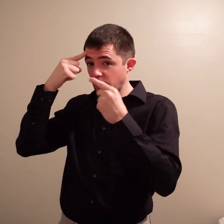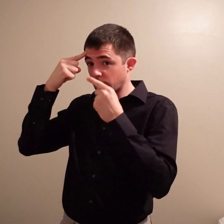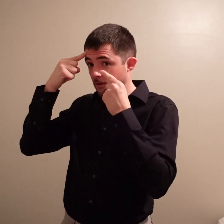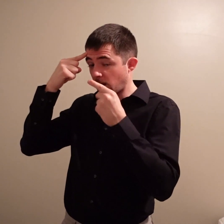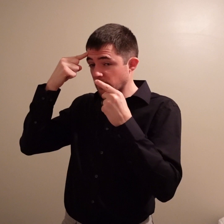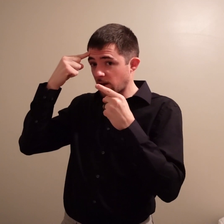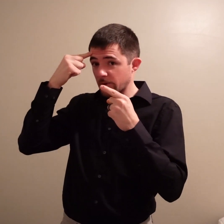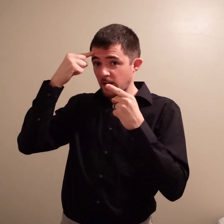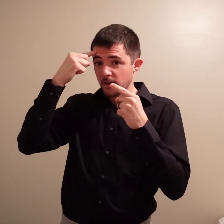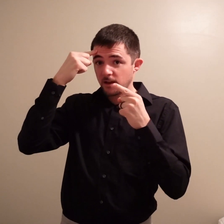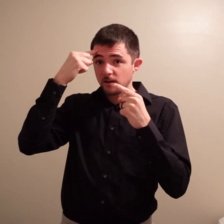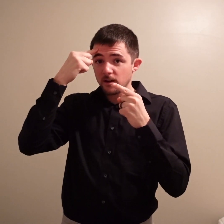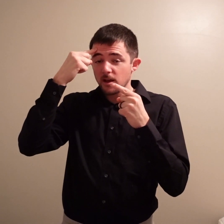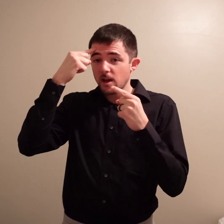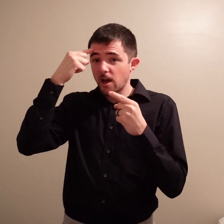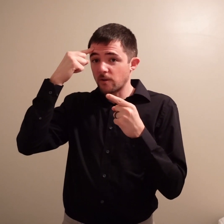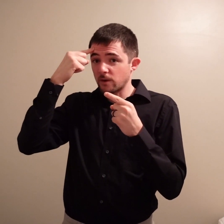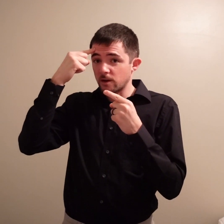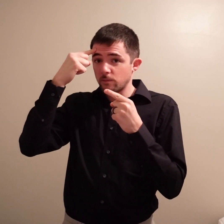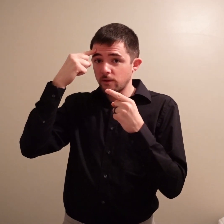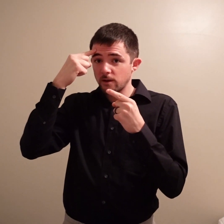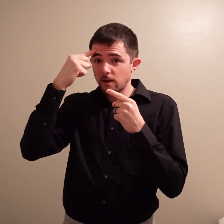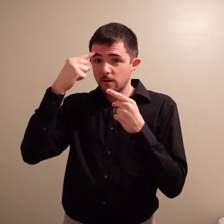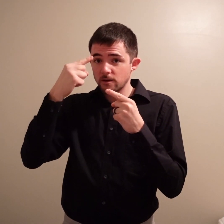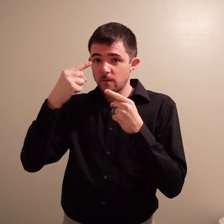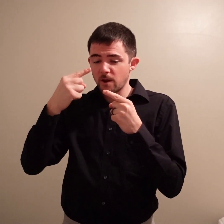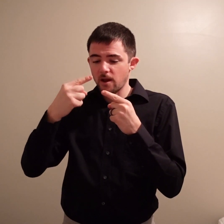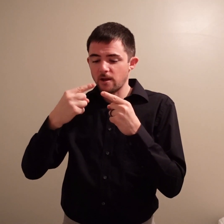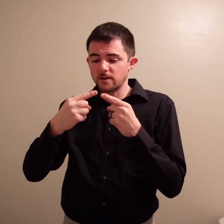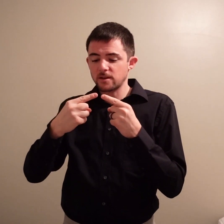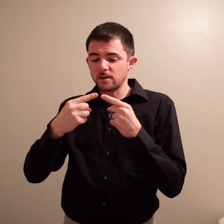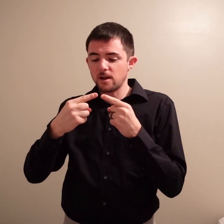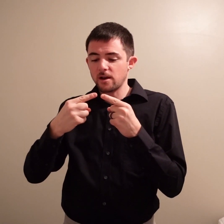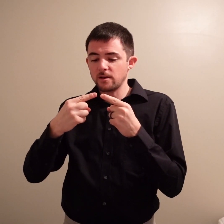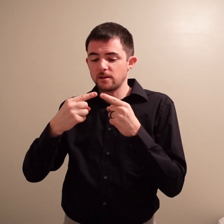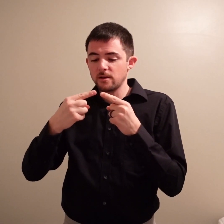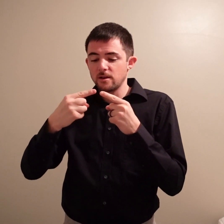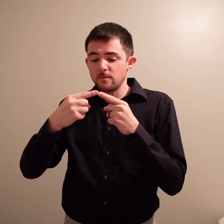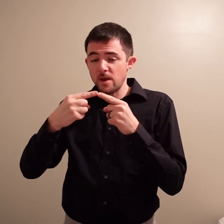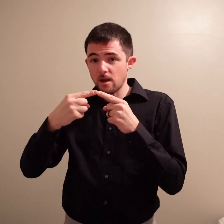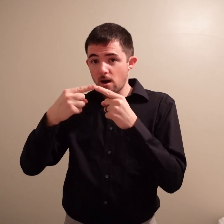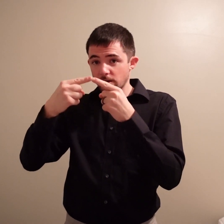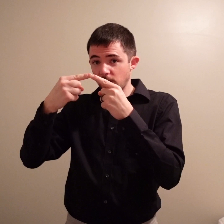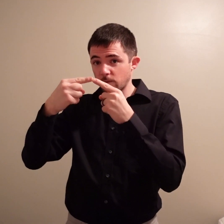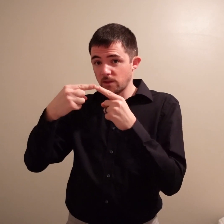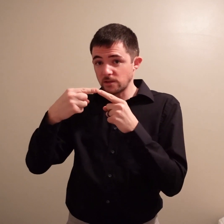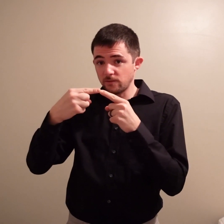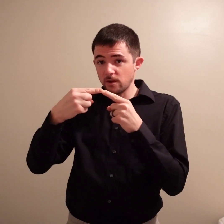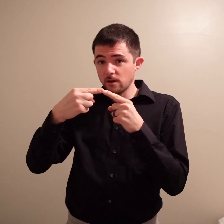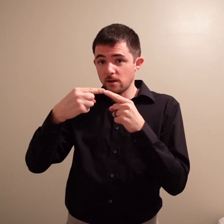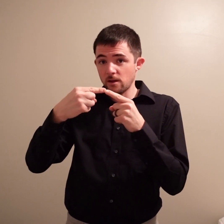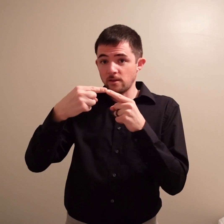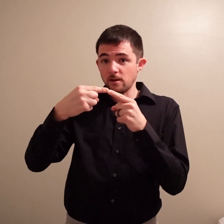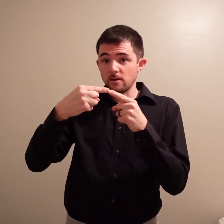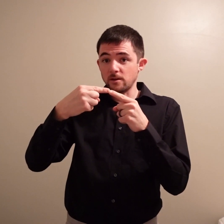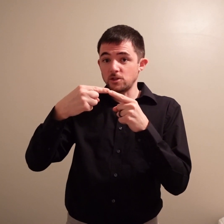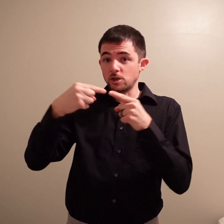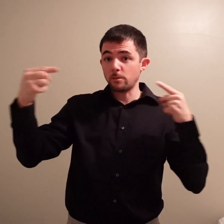with our non-dominant hand here, and we're going to bring down our dominant hand. It's going to kind of make contact with this finger, and they're going to jump